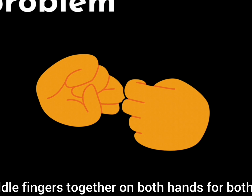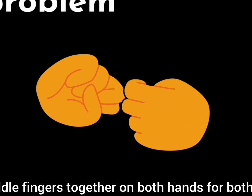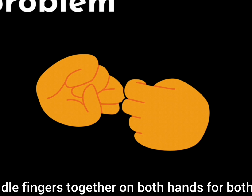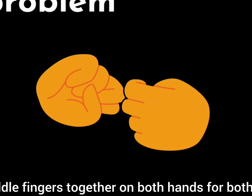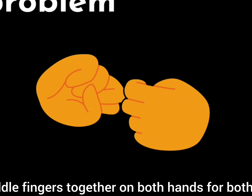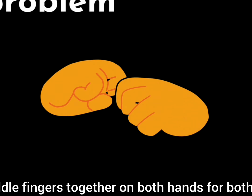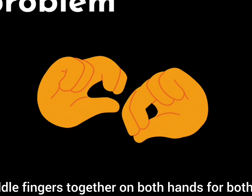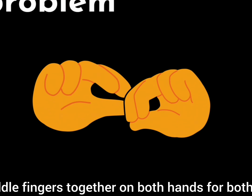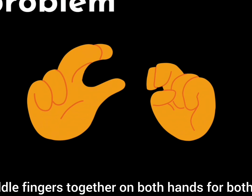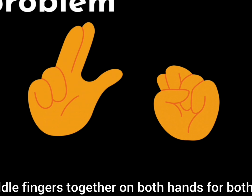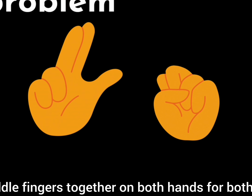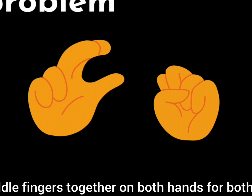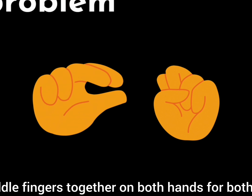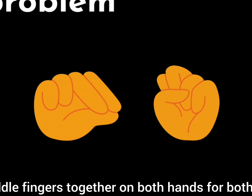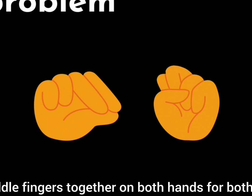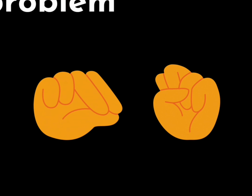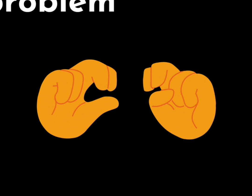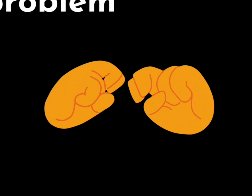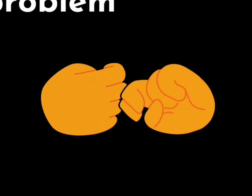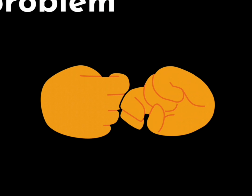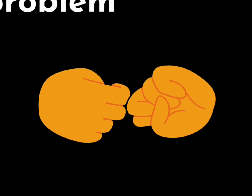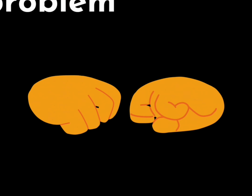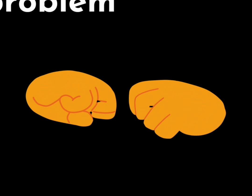both hands for both twists.